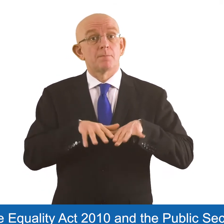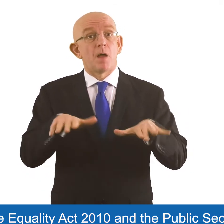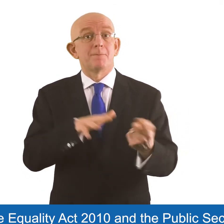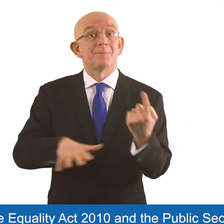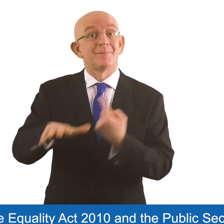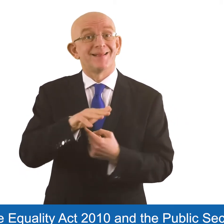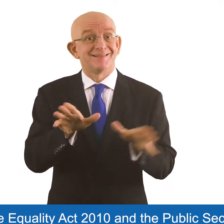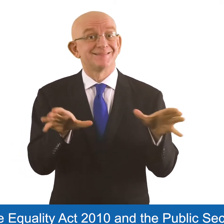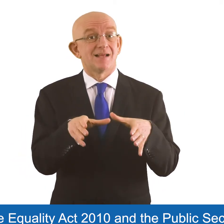Equality Duty.